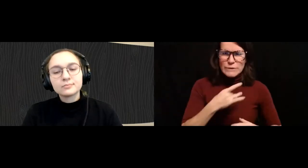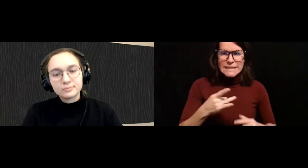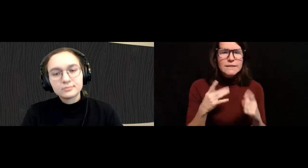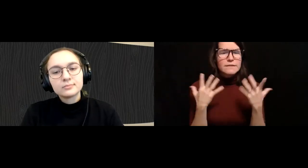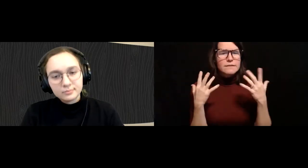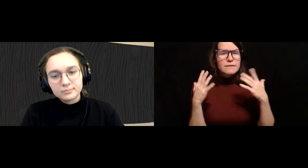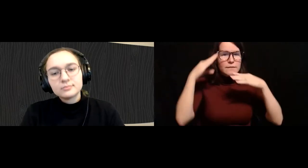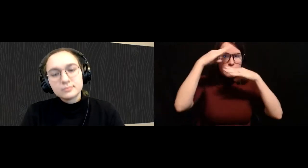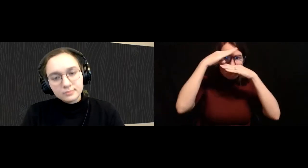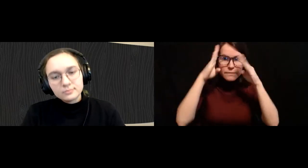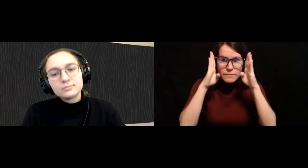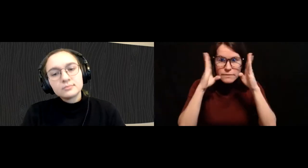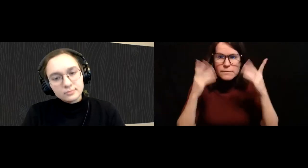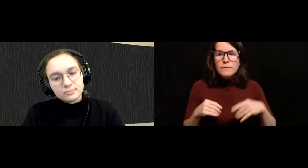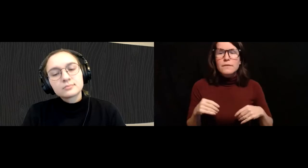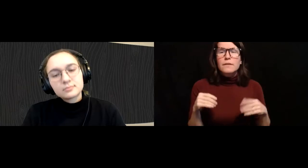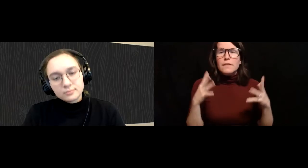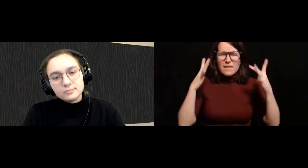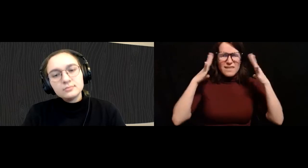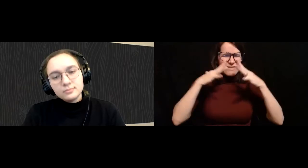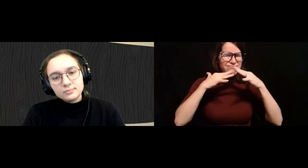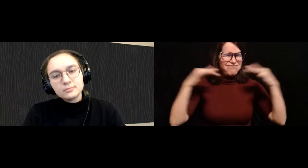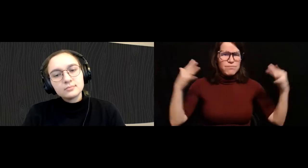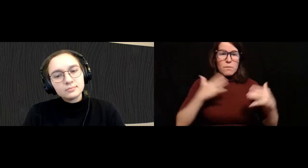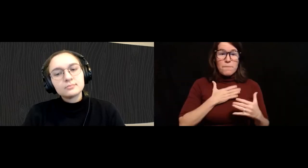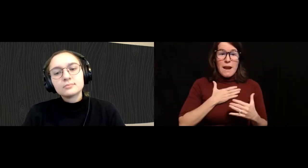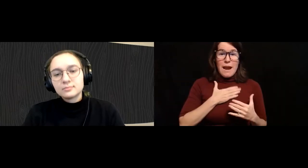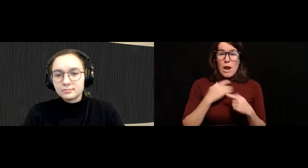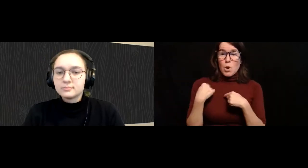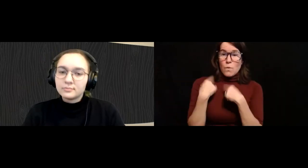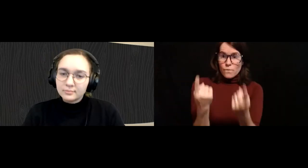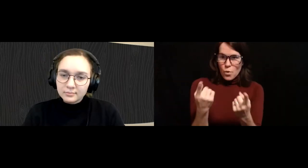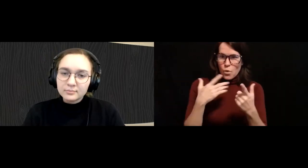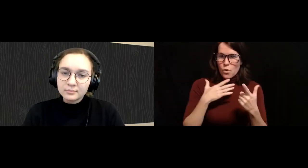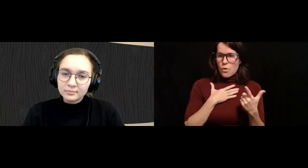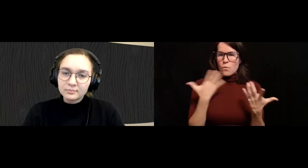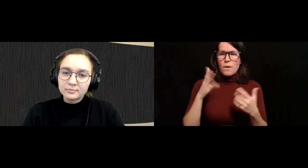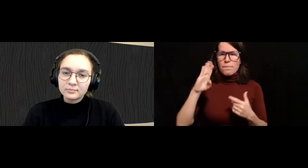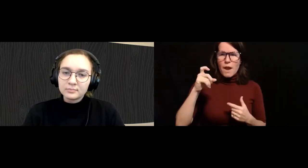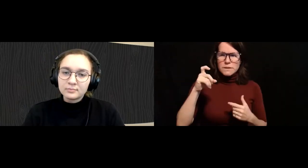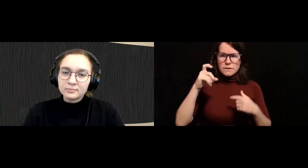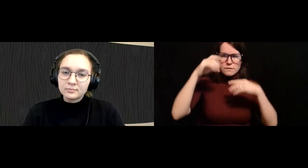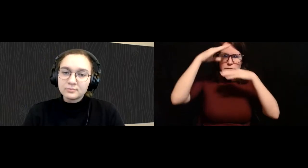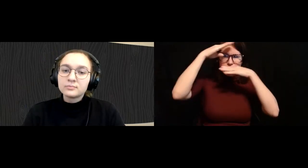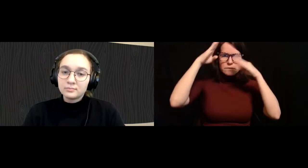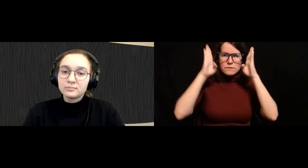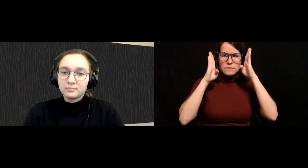you're looking through when you look through your eyes? But it's definitely restricted. For me, I